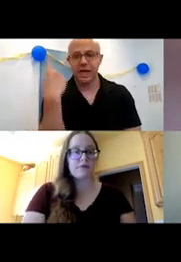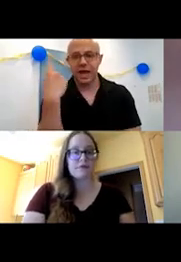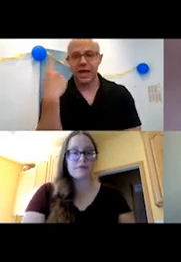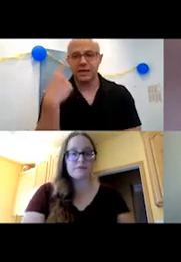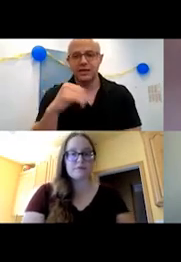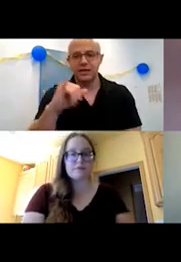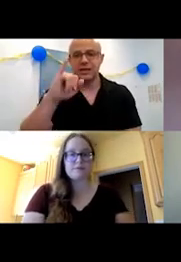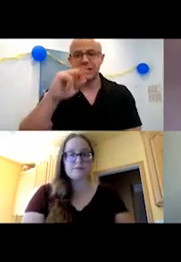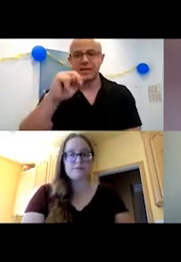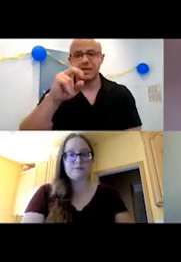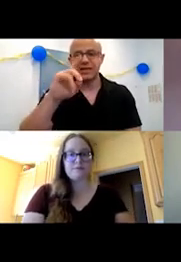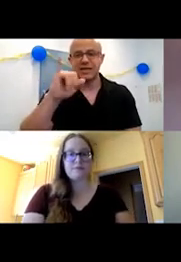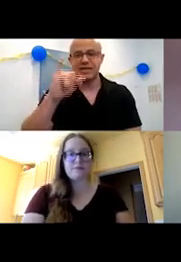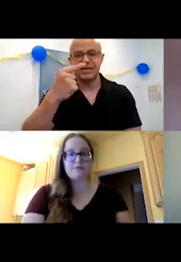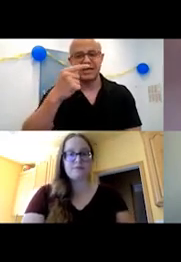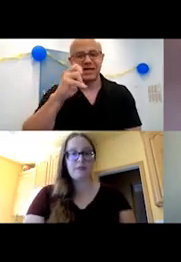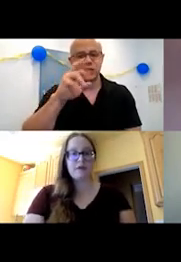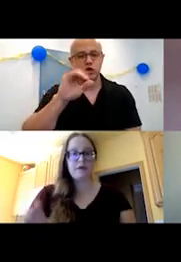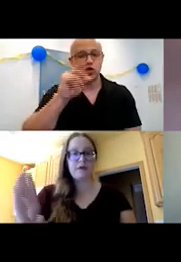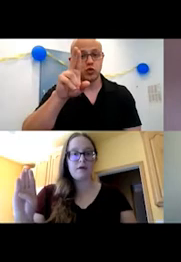By POC is Black